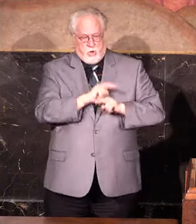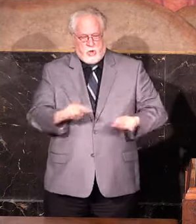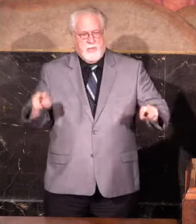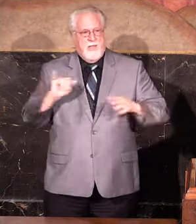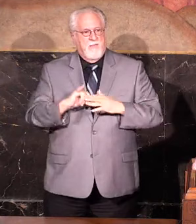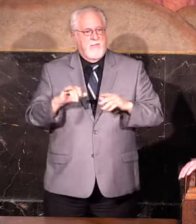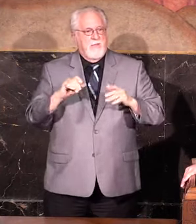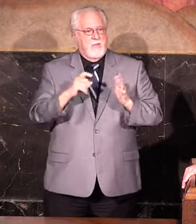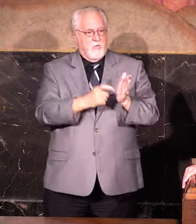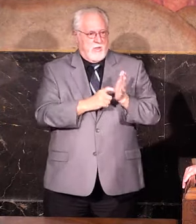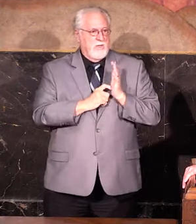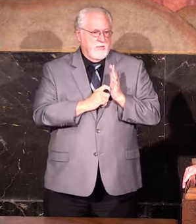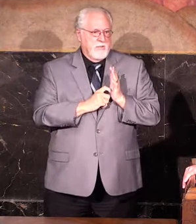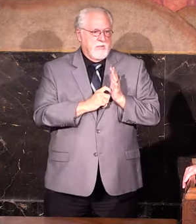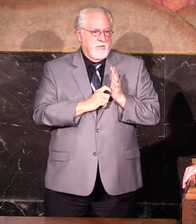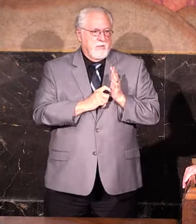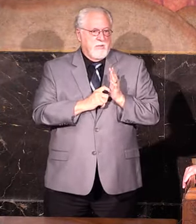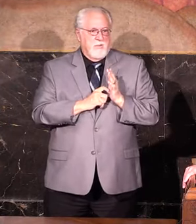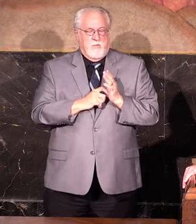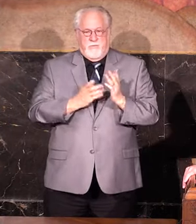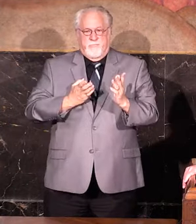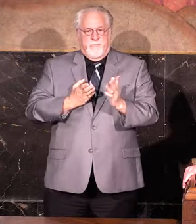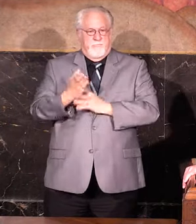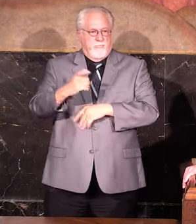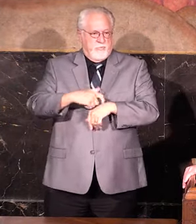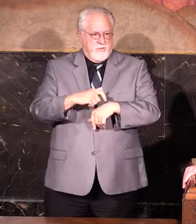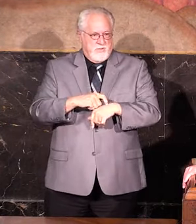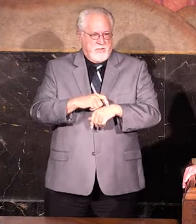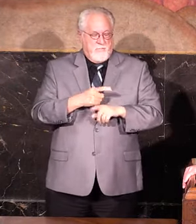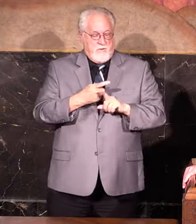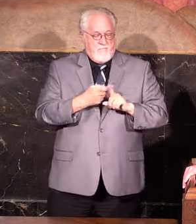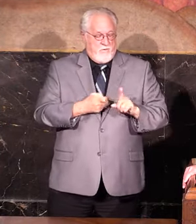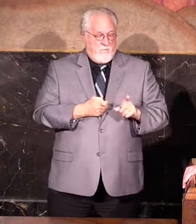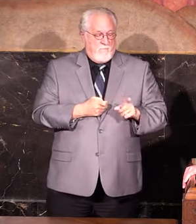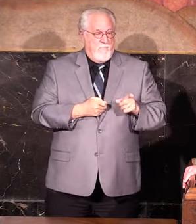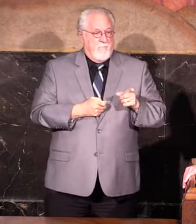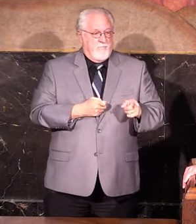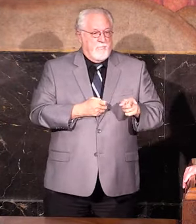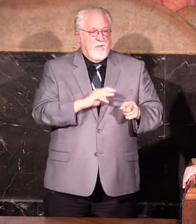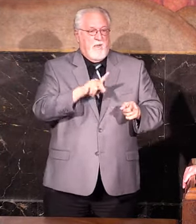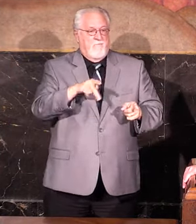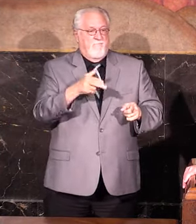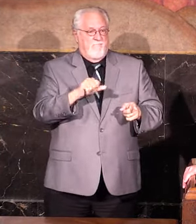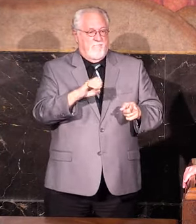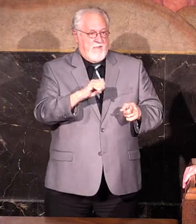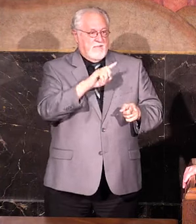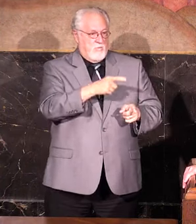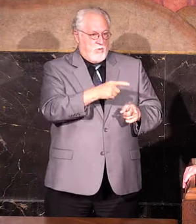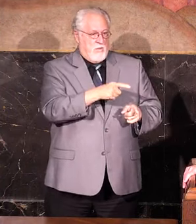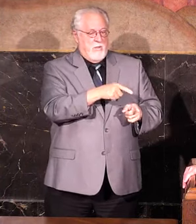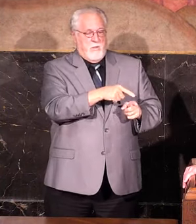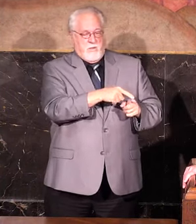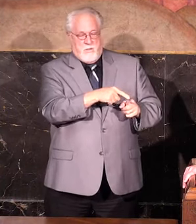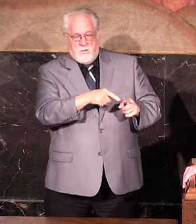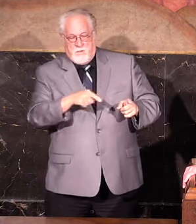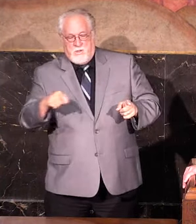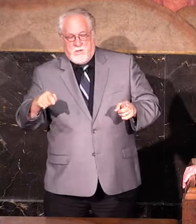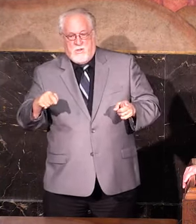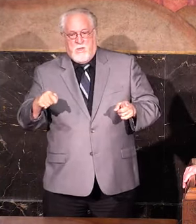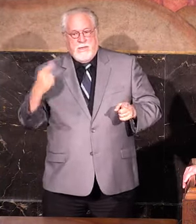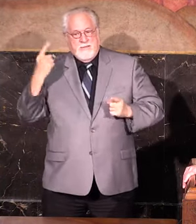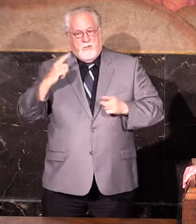criteria over the period of time since we've gone into phase 1 in order to make a decision about phase